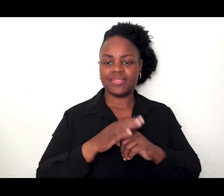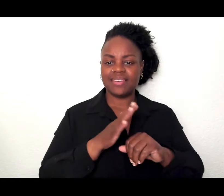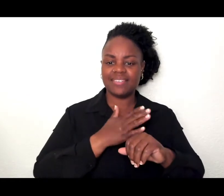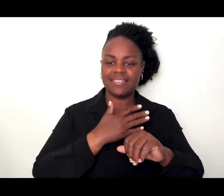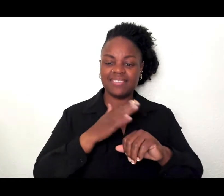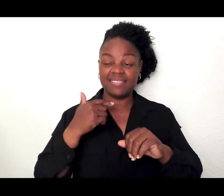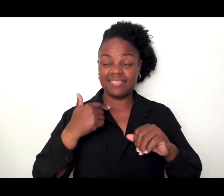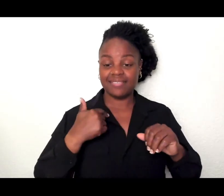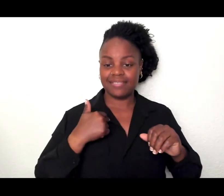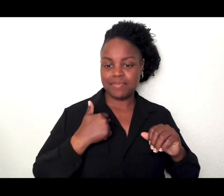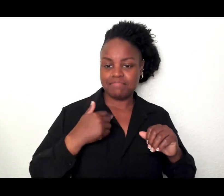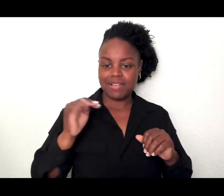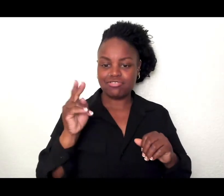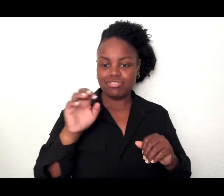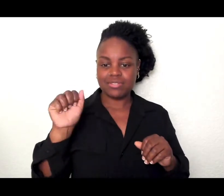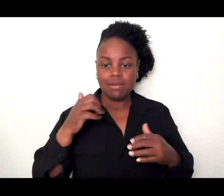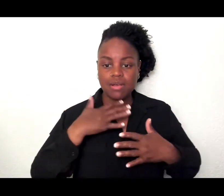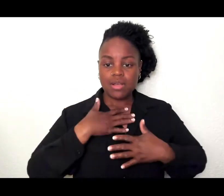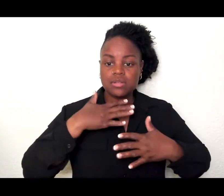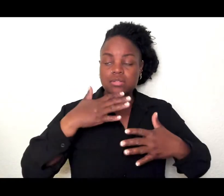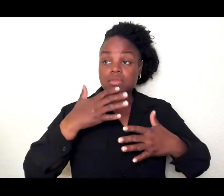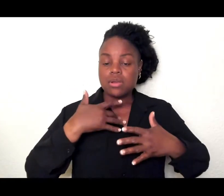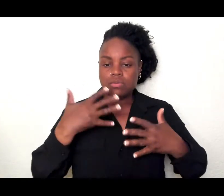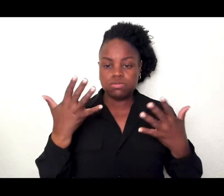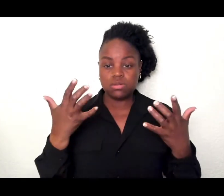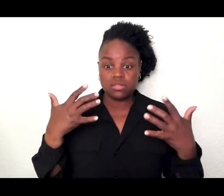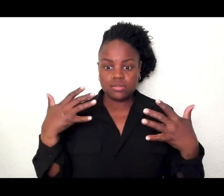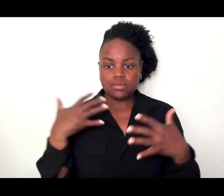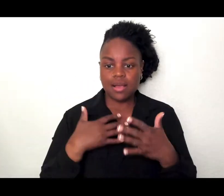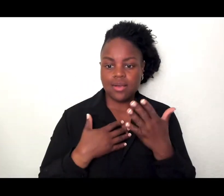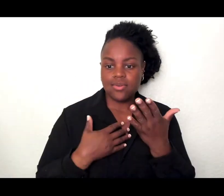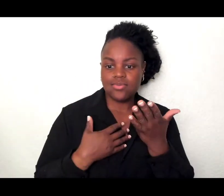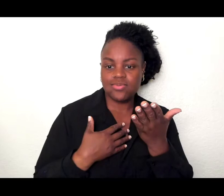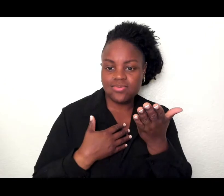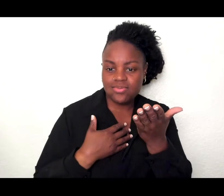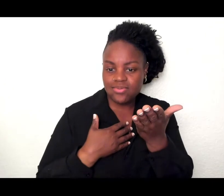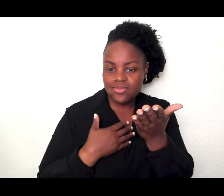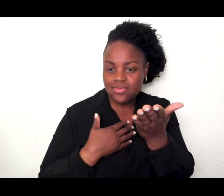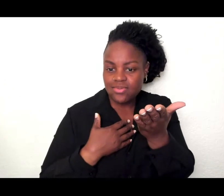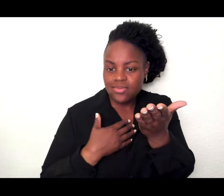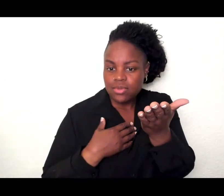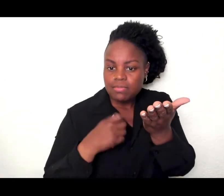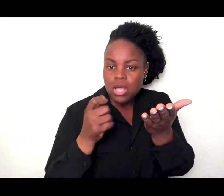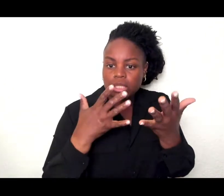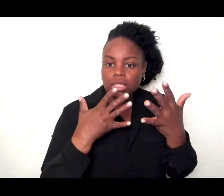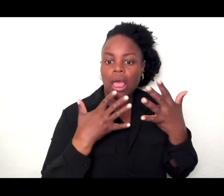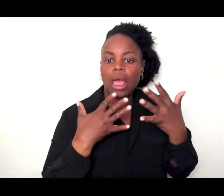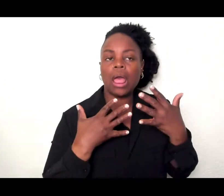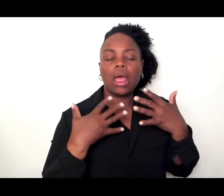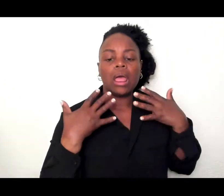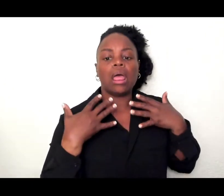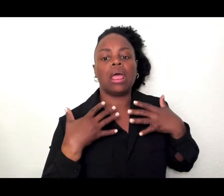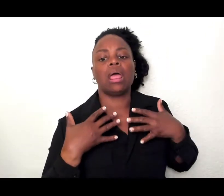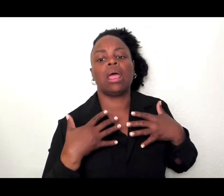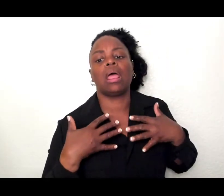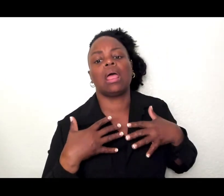I am Mistress Asthma, and I want to scare you, make you think